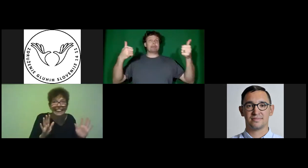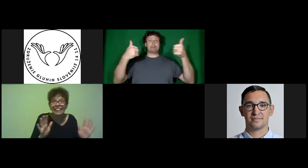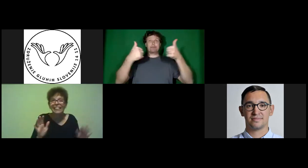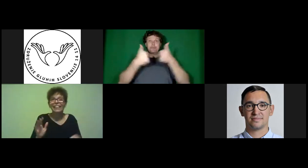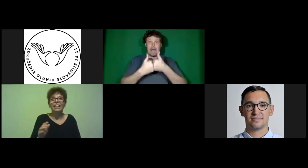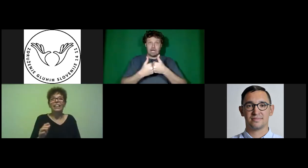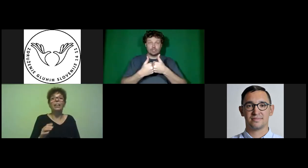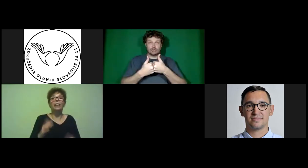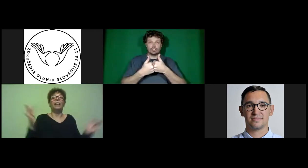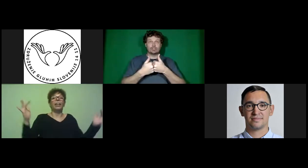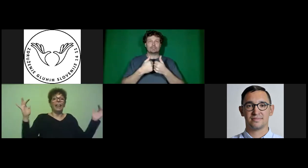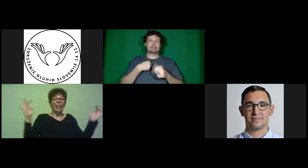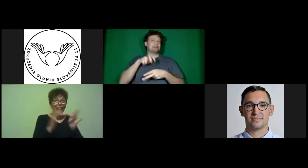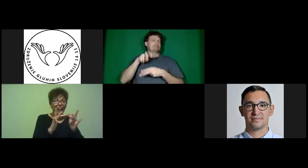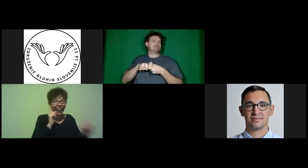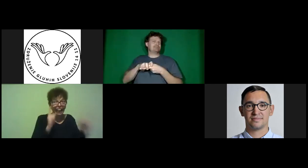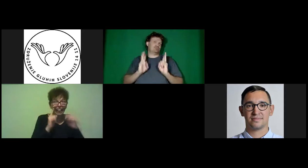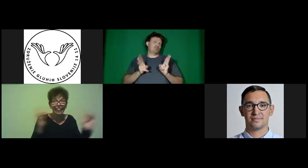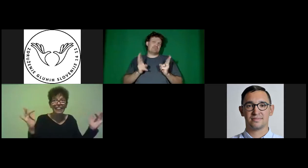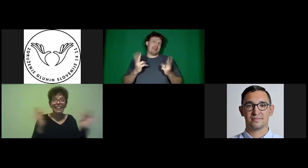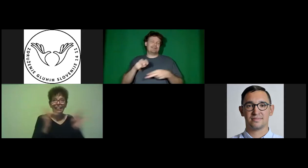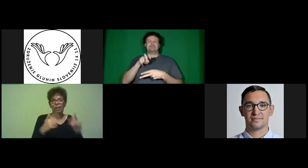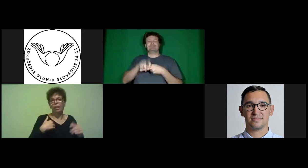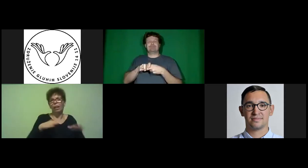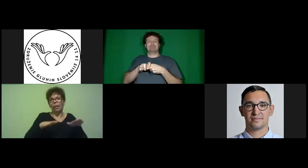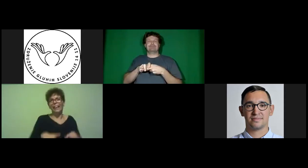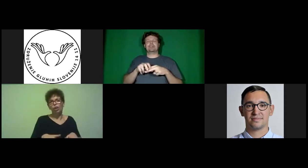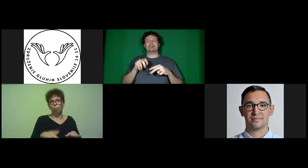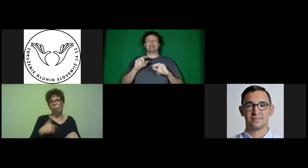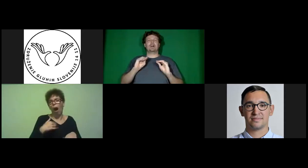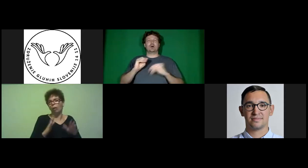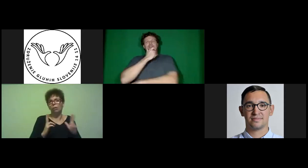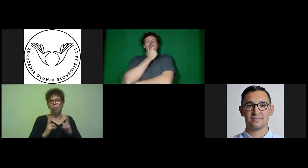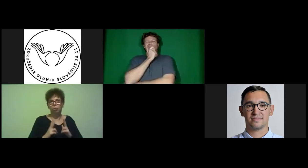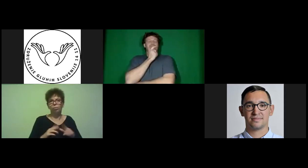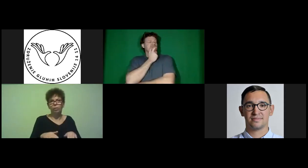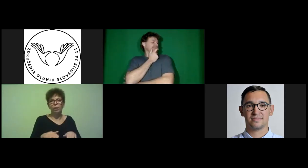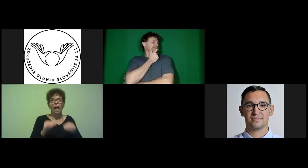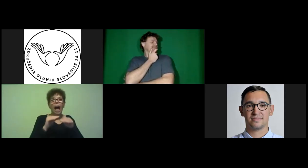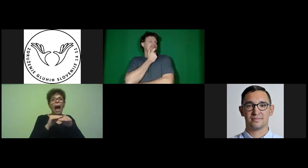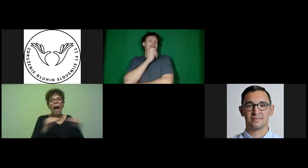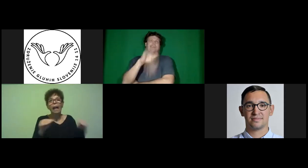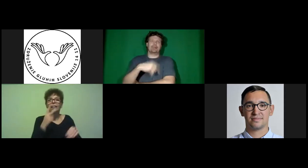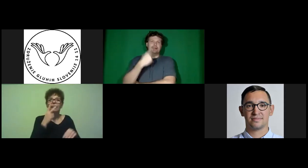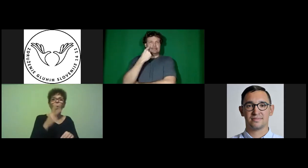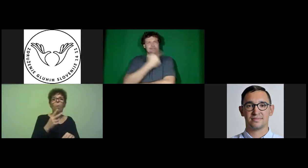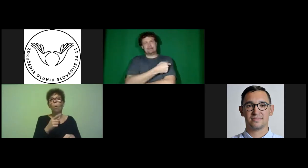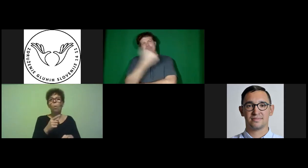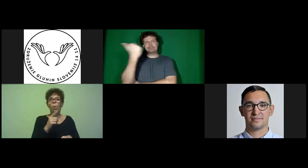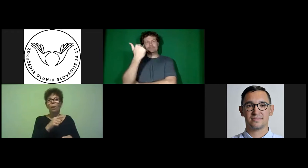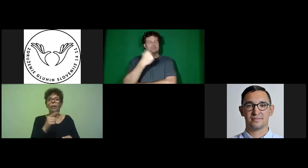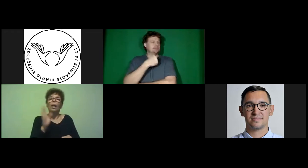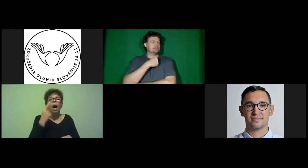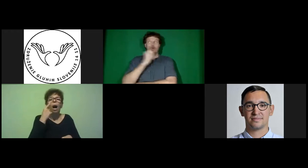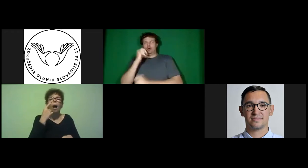I introduced myself to the other players. And then match time came. I was sitting on the side, and